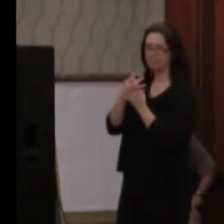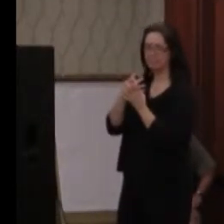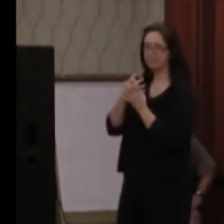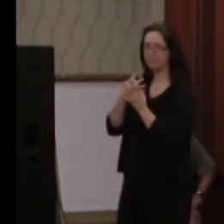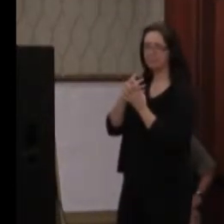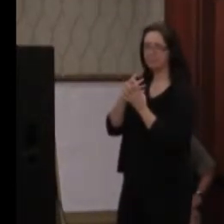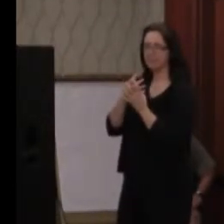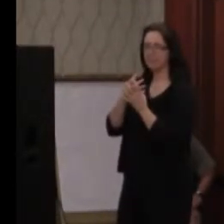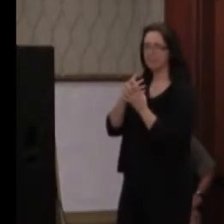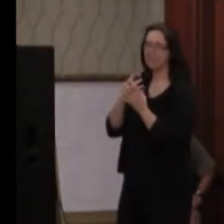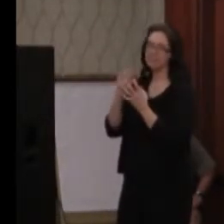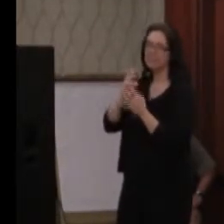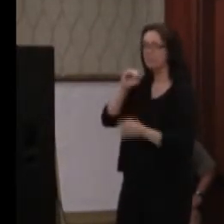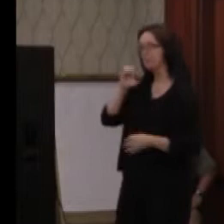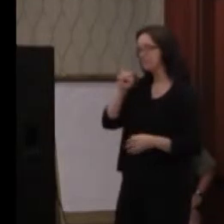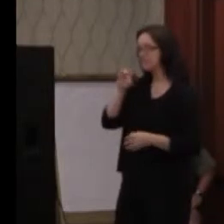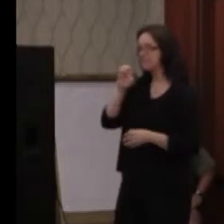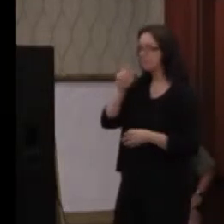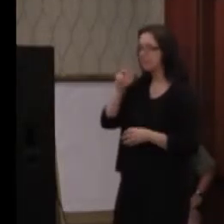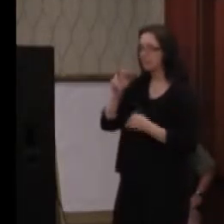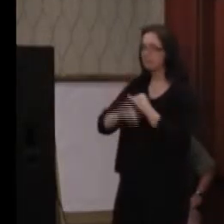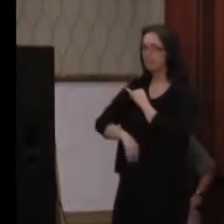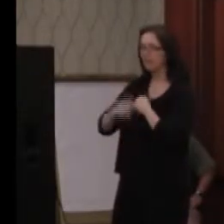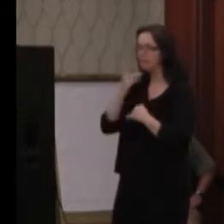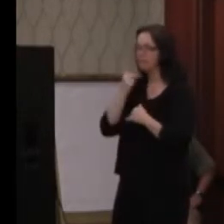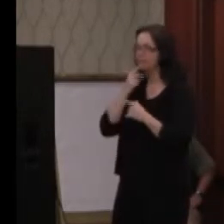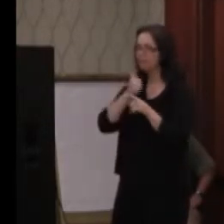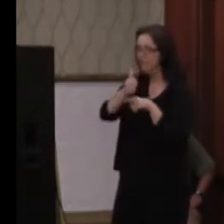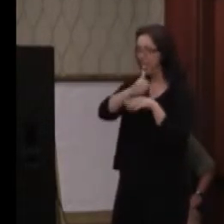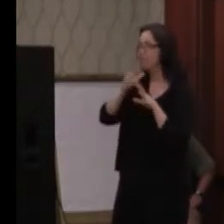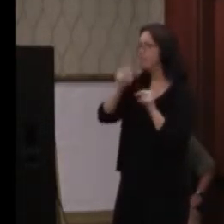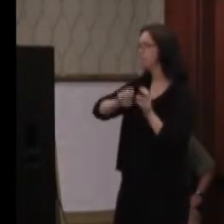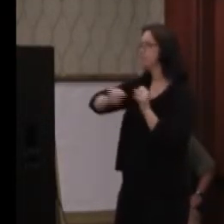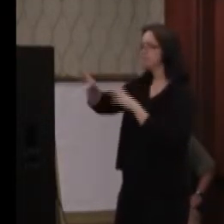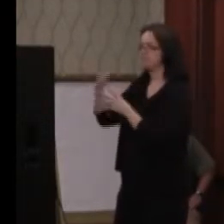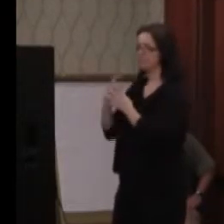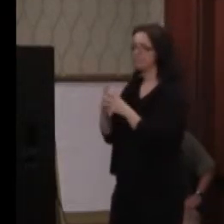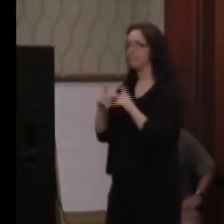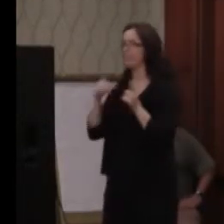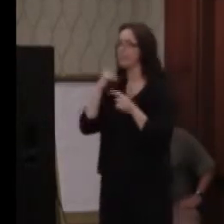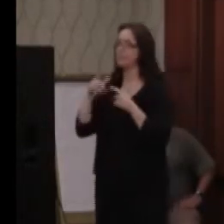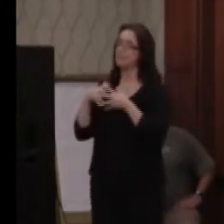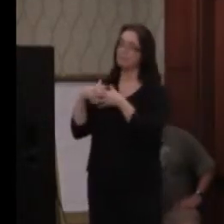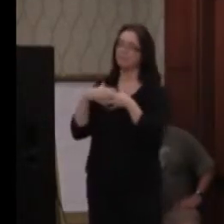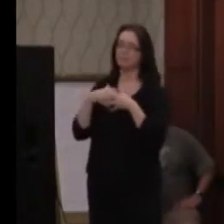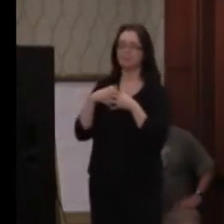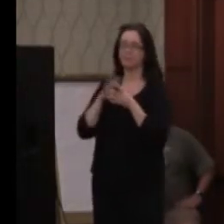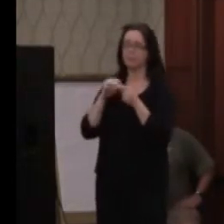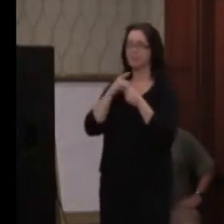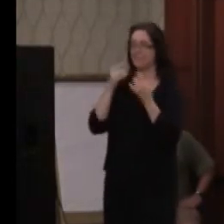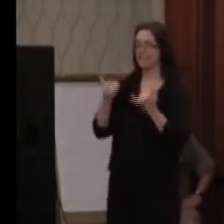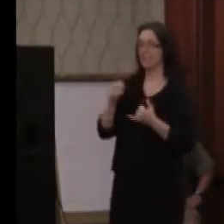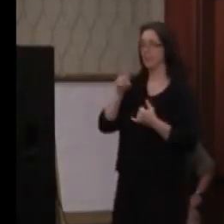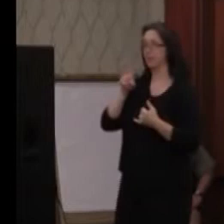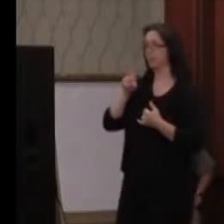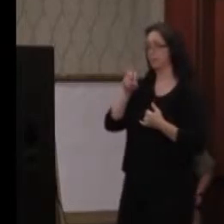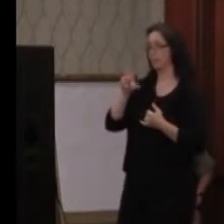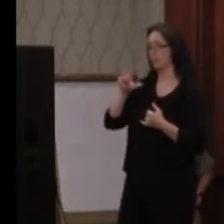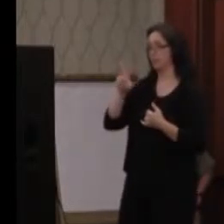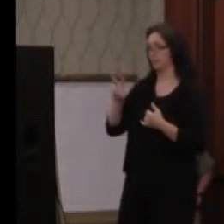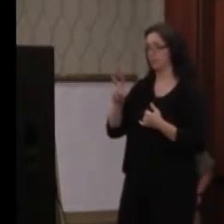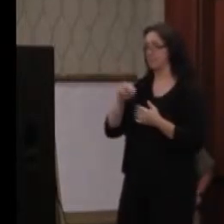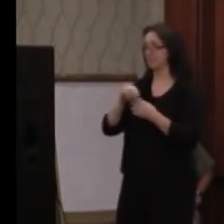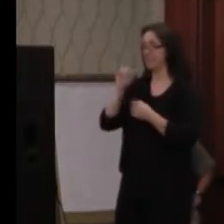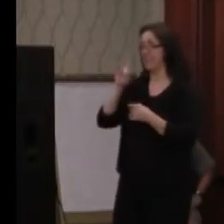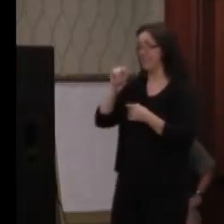Minor misdemeanor, sent on home. Anyway, what I want to tell you just very briefly about is the American Storytelling Festival here in 2032, now in its 18th